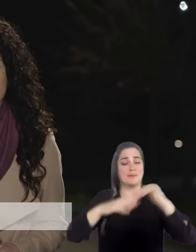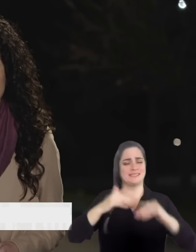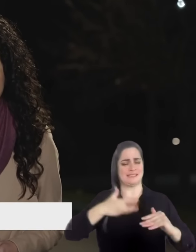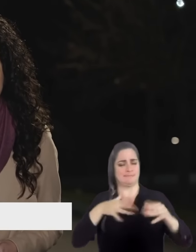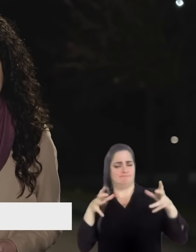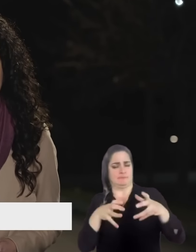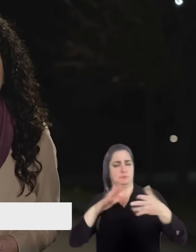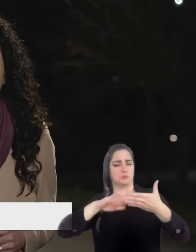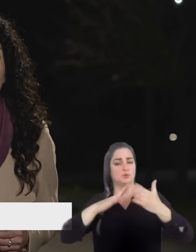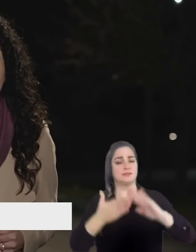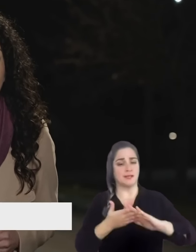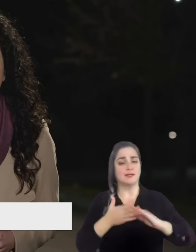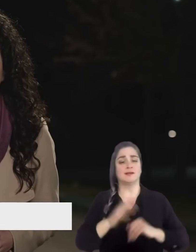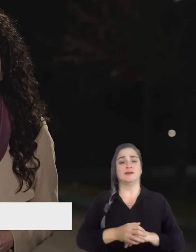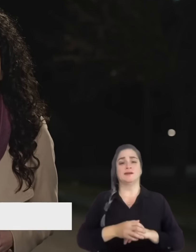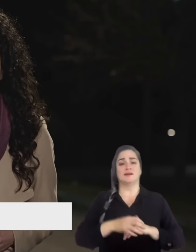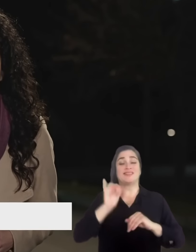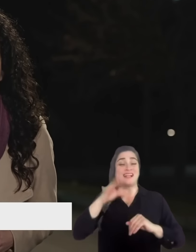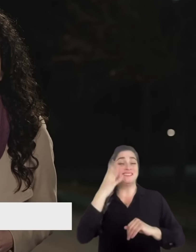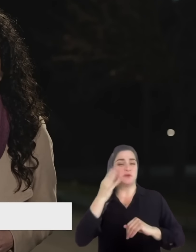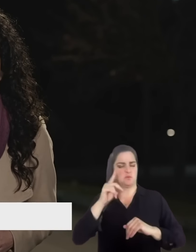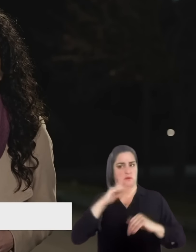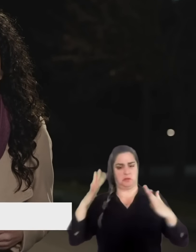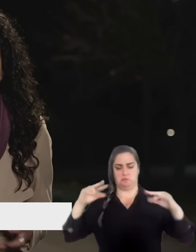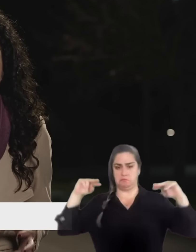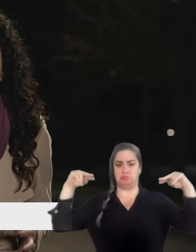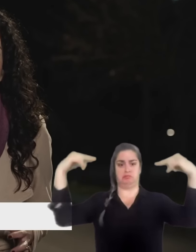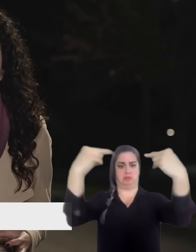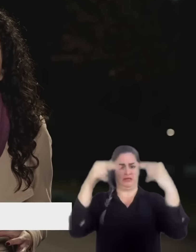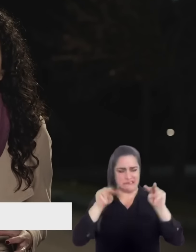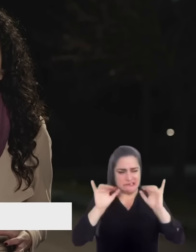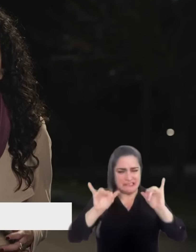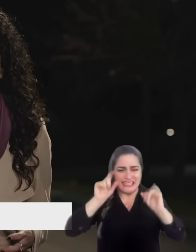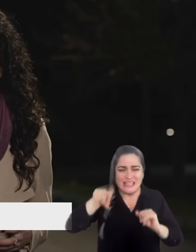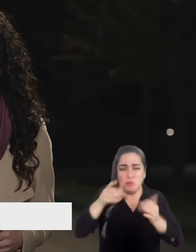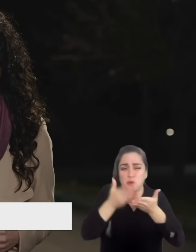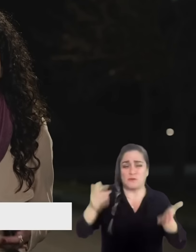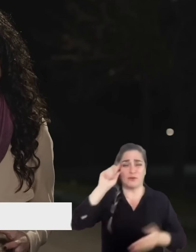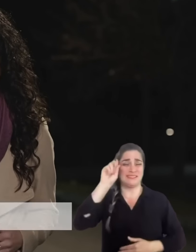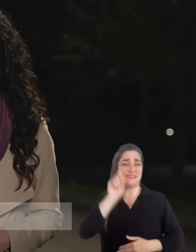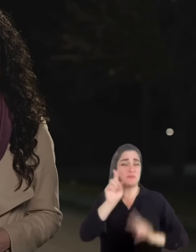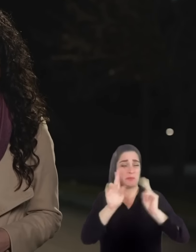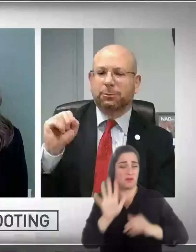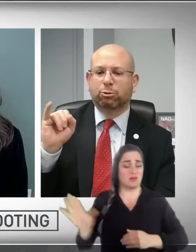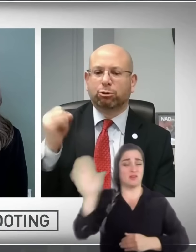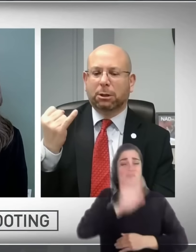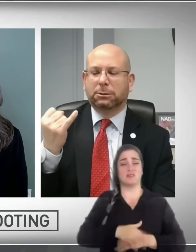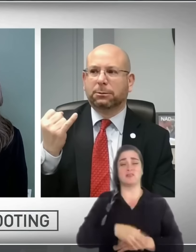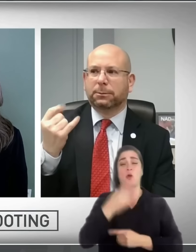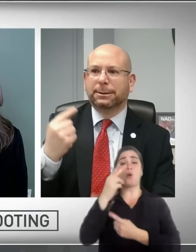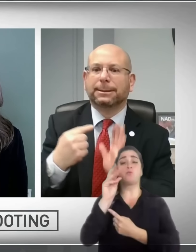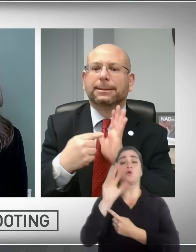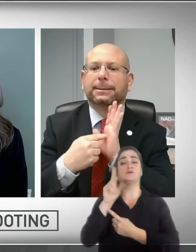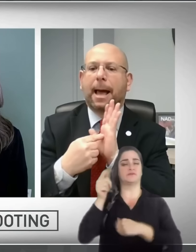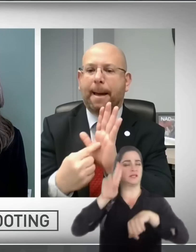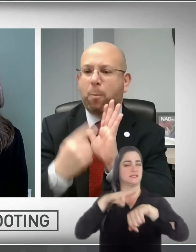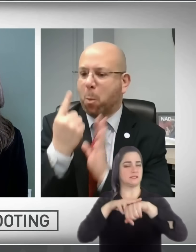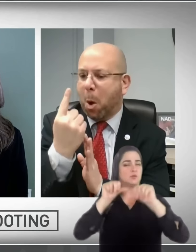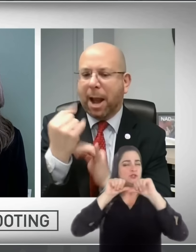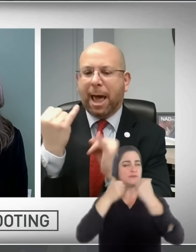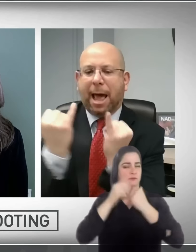a sense of community. They hope their experience brings attention to needed resources for deaf people everywhere. HOWARD took place in